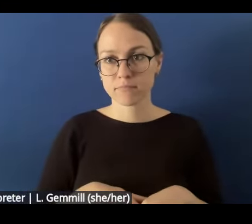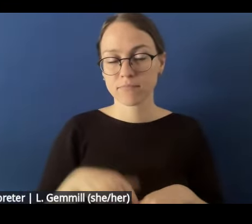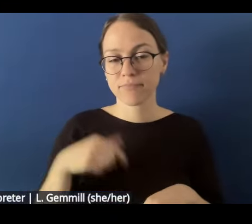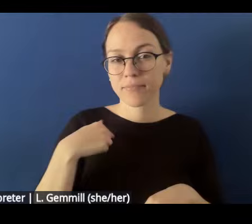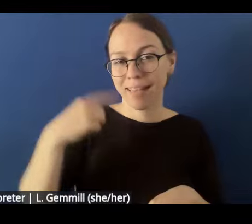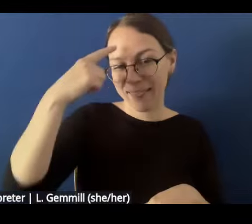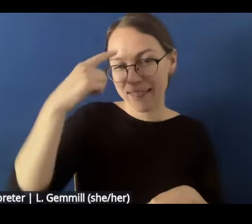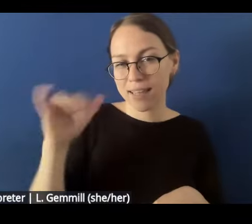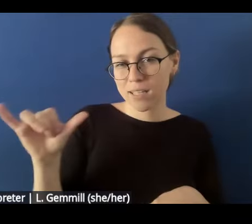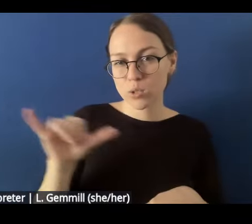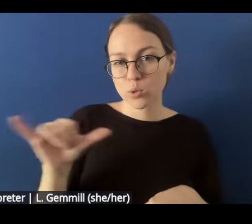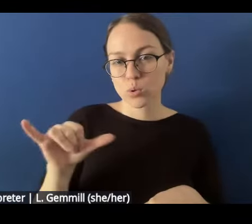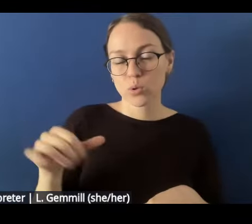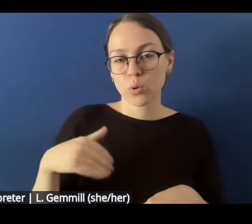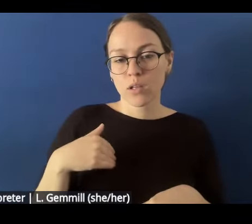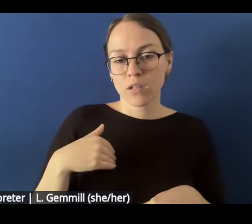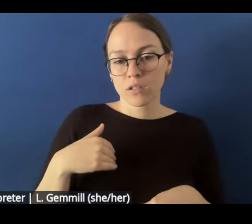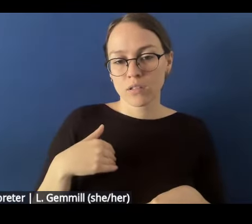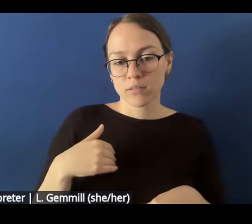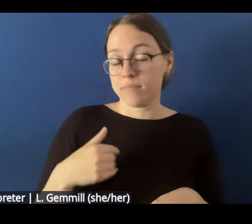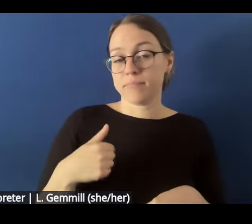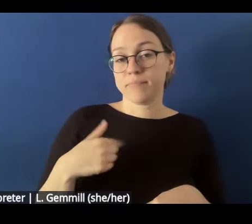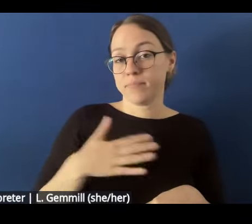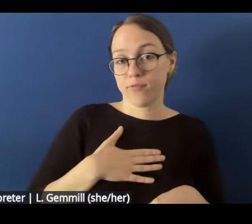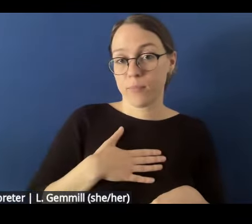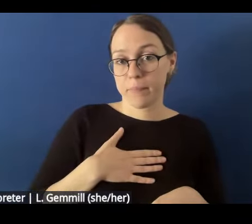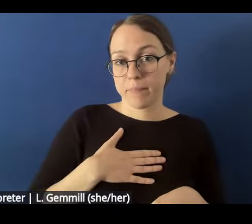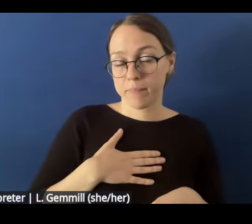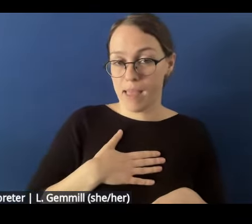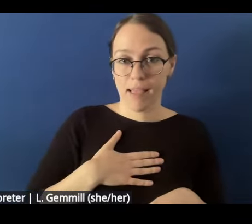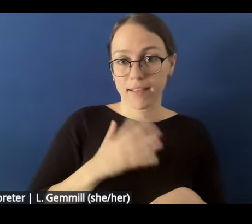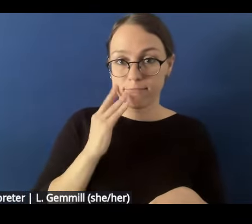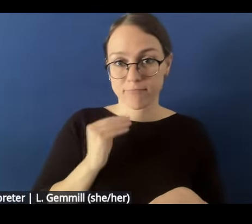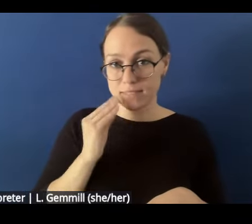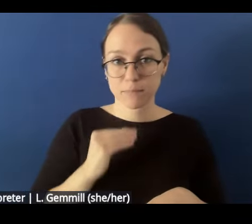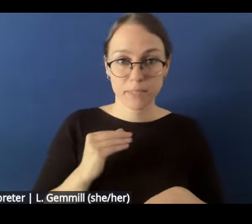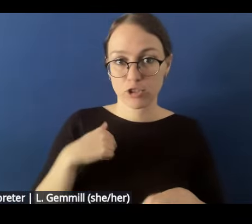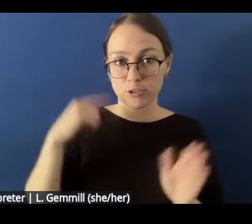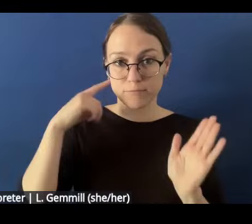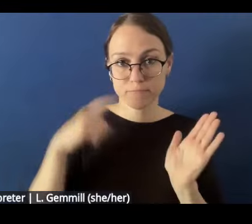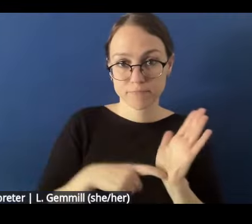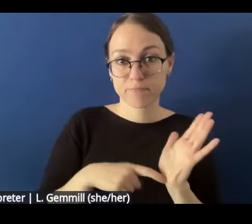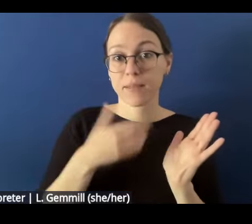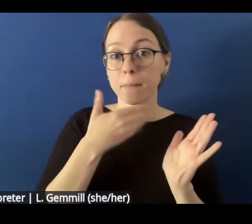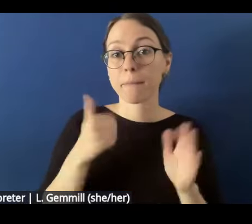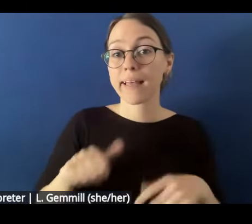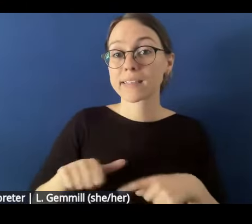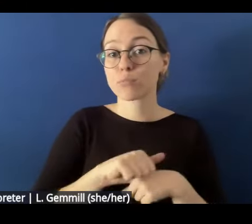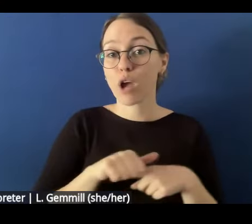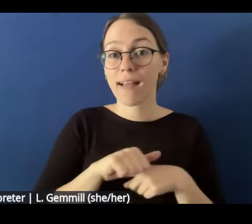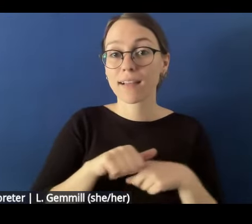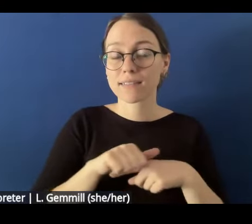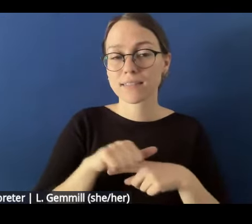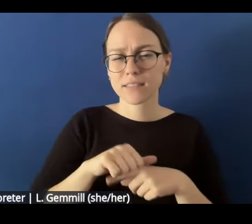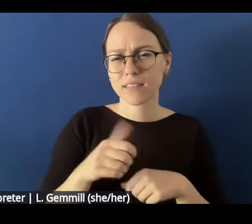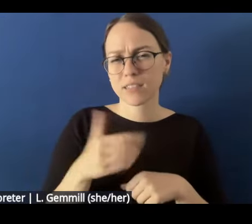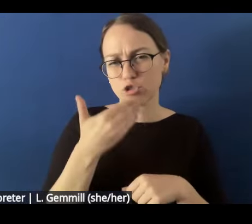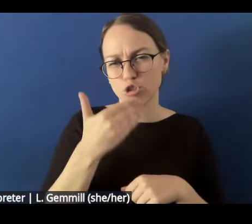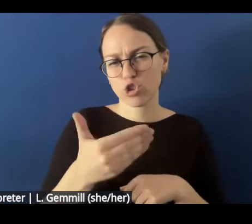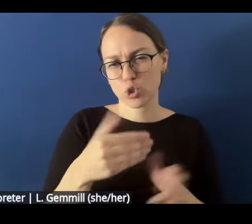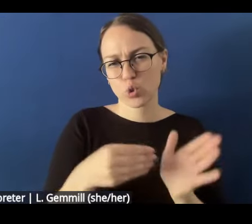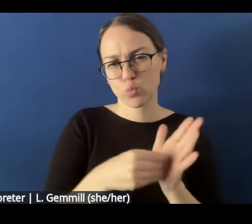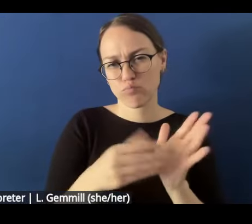lot of, I'll just say even from just what I've seen, I think that some of these best practices that we're talking about, I think it's good to put in paper because I think